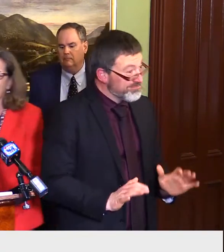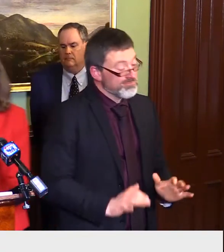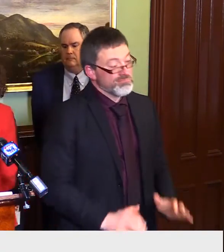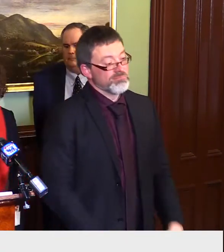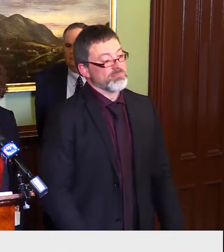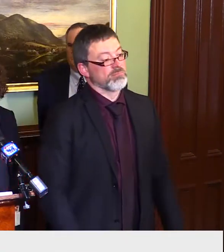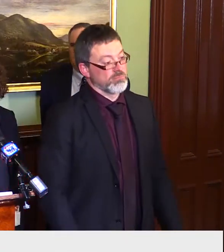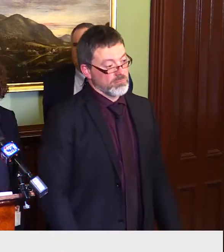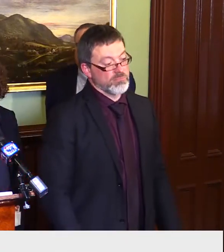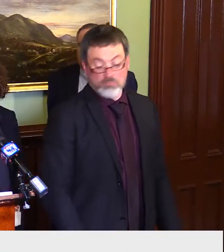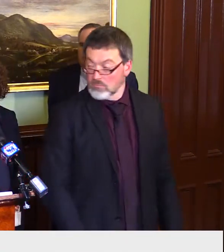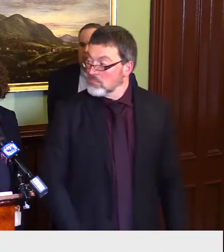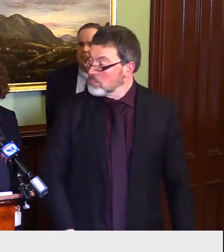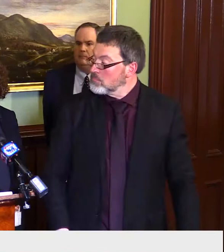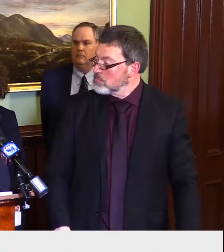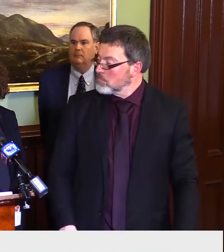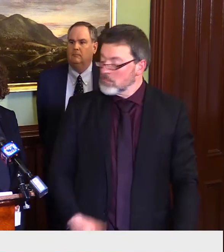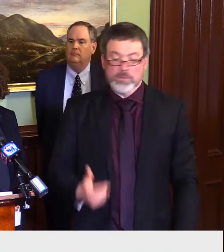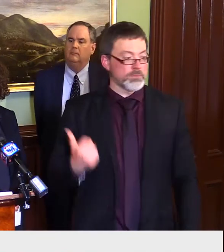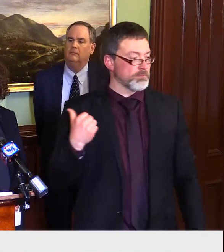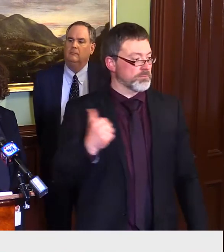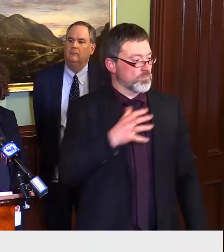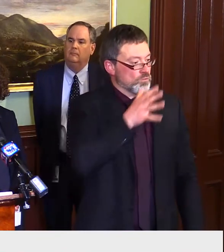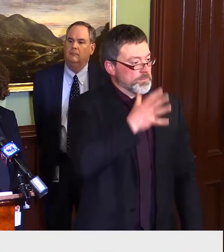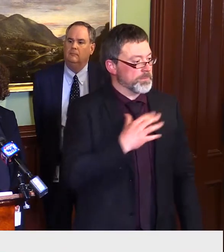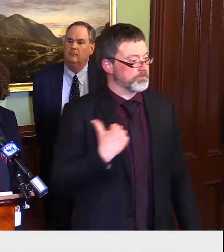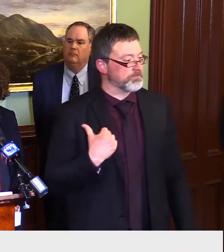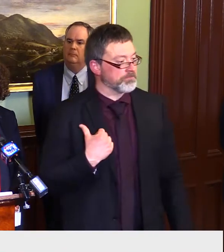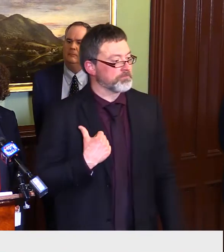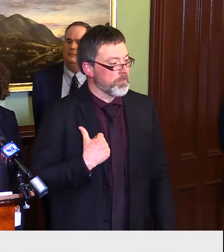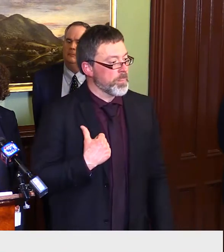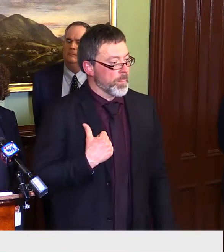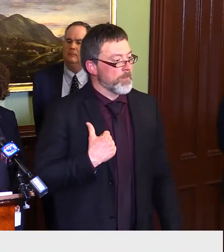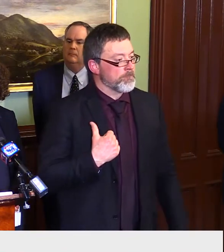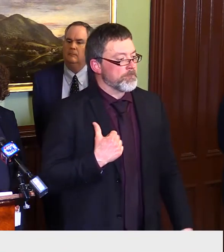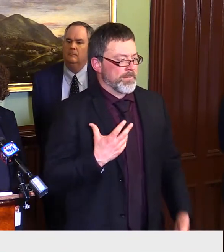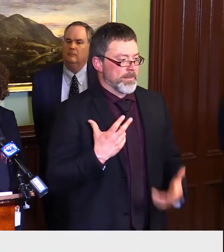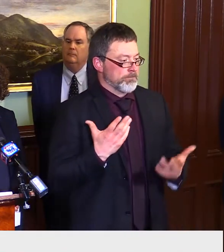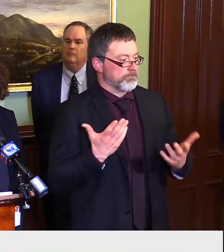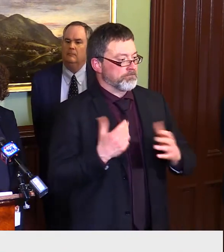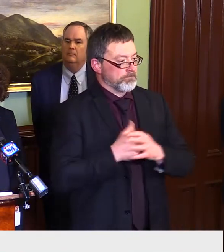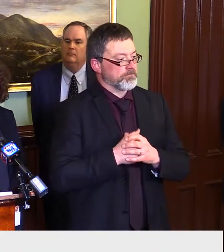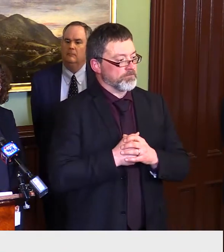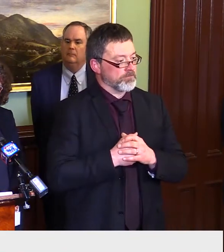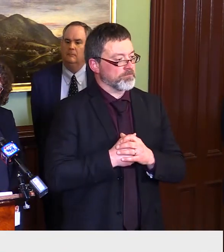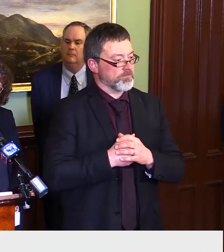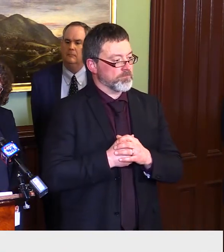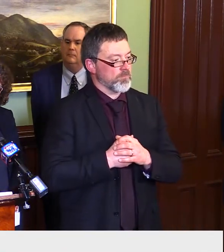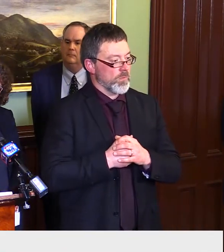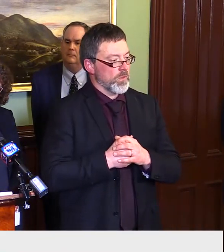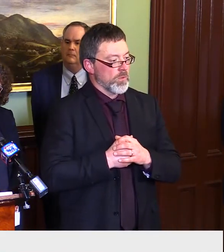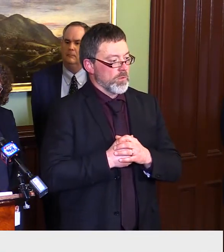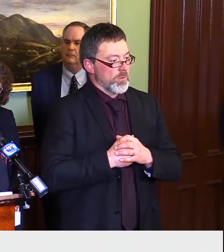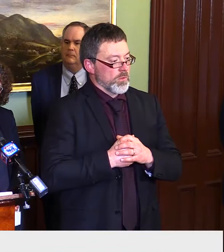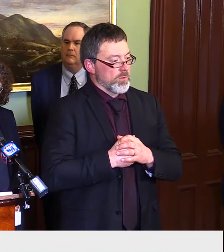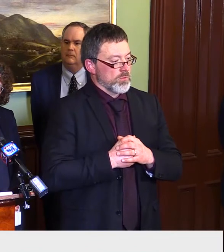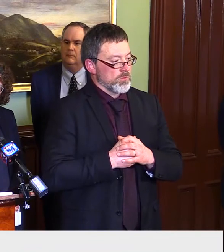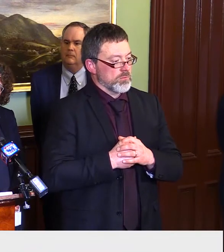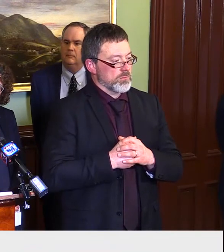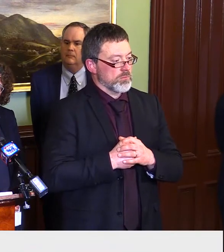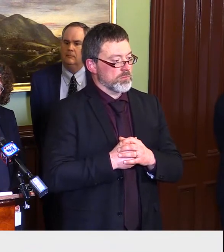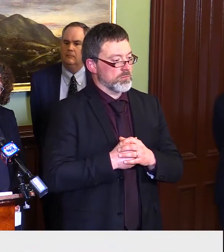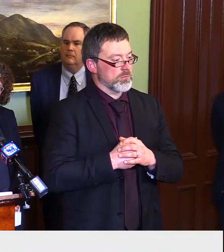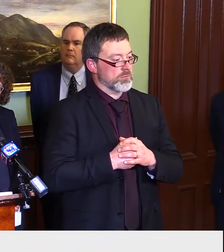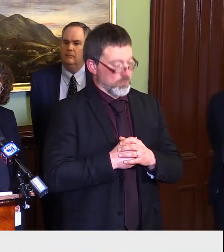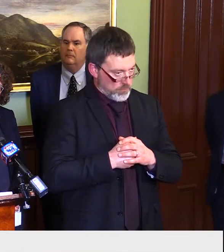Governor. At your direction, we have worked with the Department of Human Resources to put two things in place